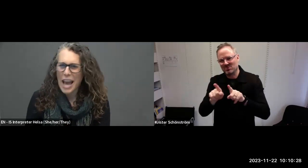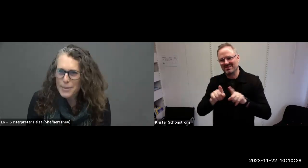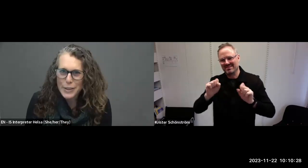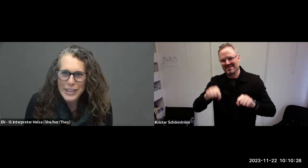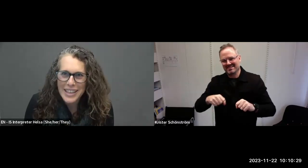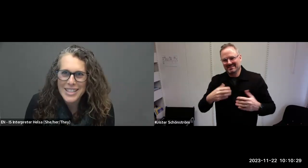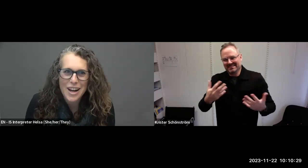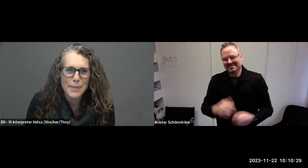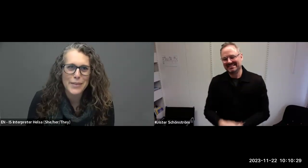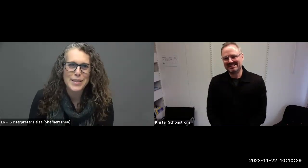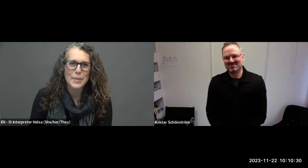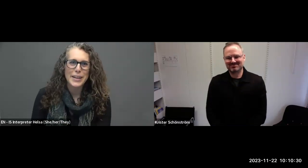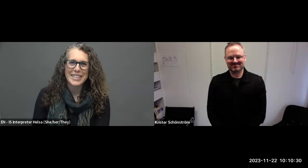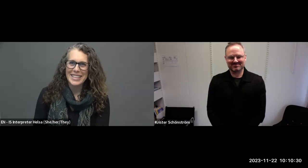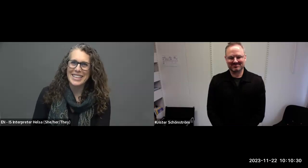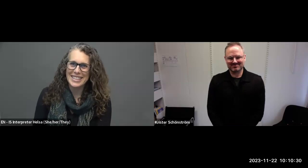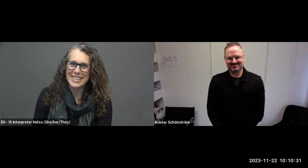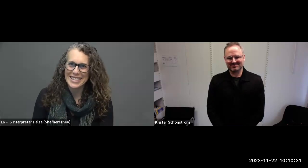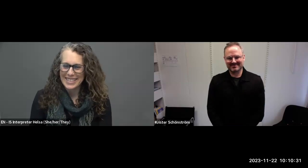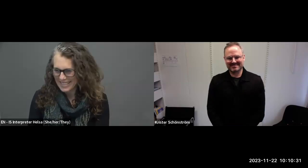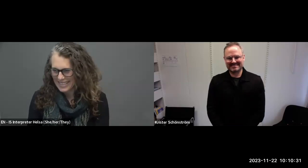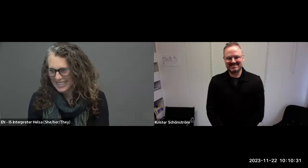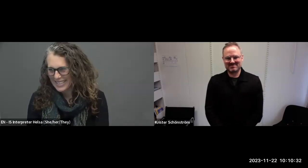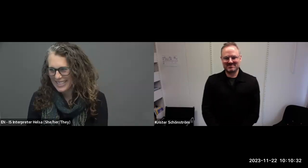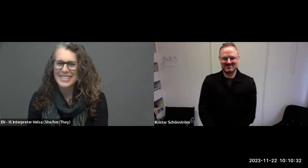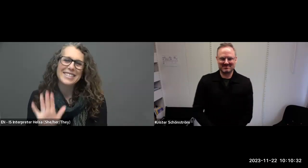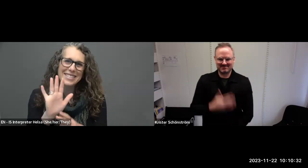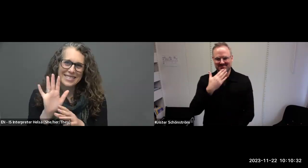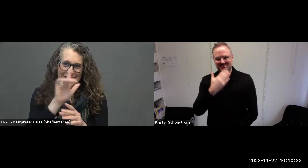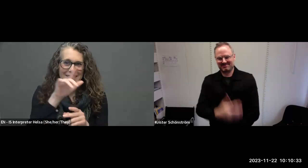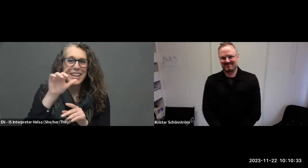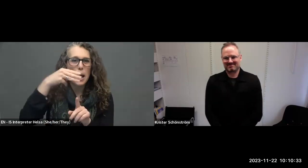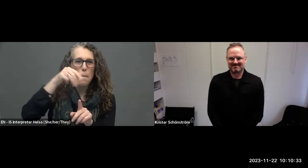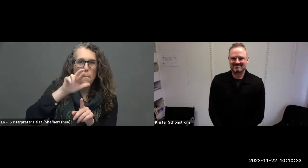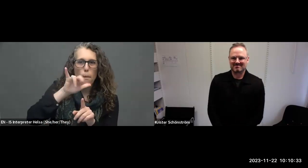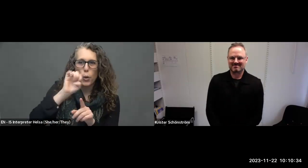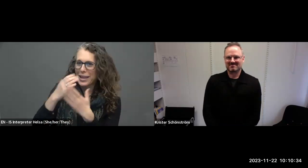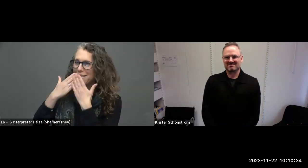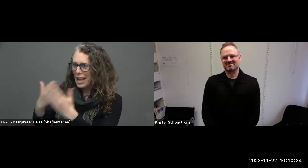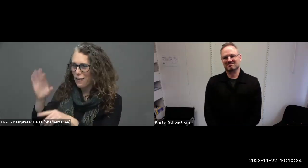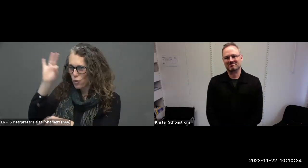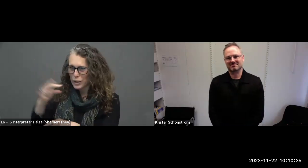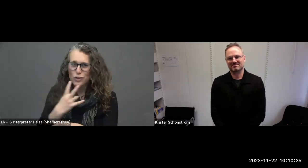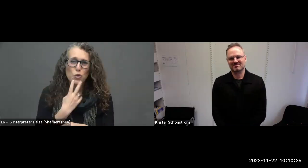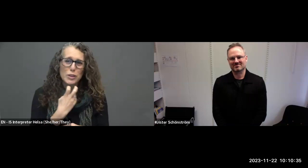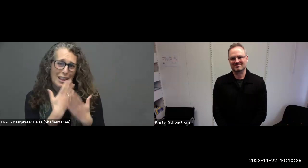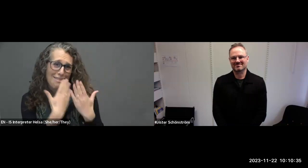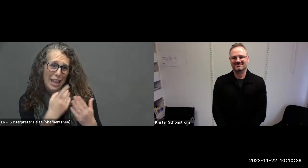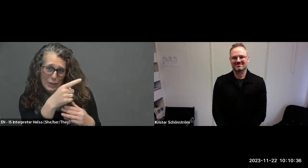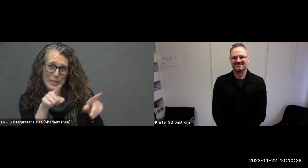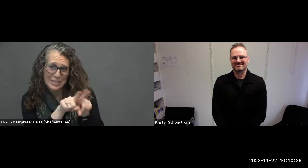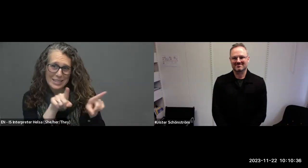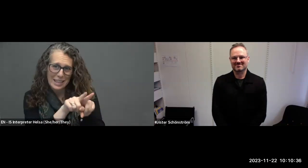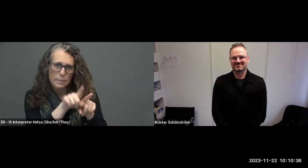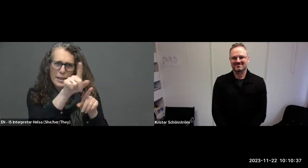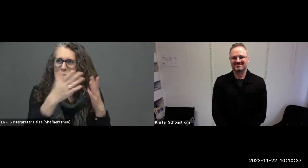Yes, absolutely. Let's talk about this some more, Anne. Thank you, Anne, as well for the question, and Krister as well. We are